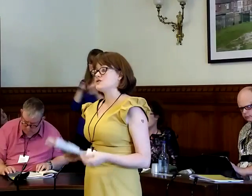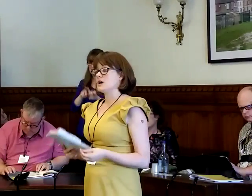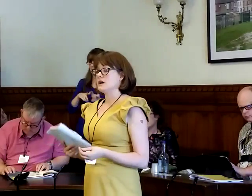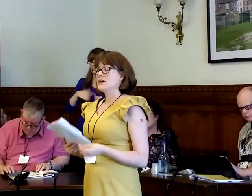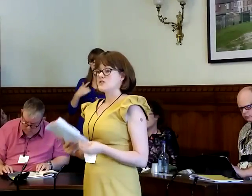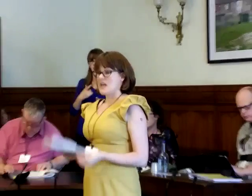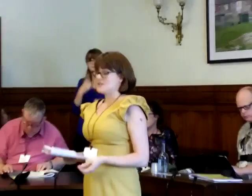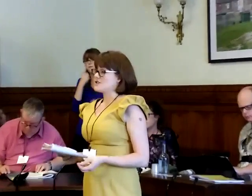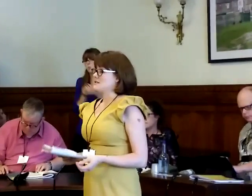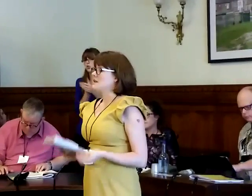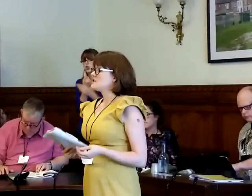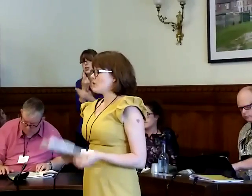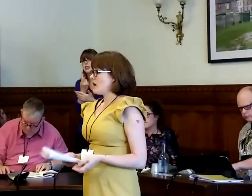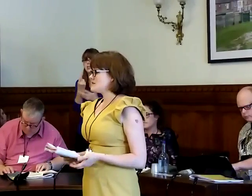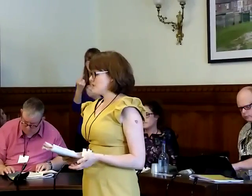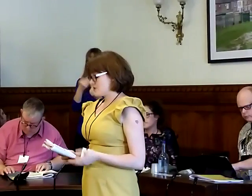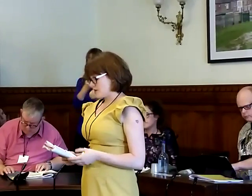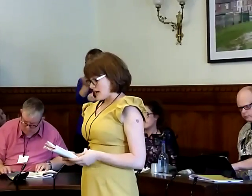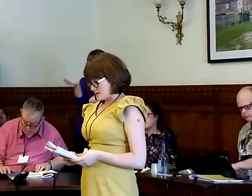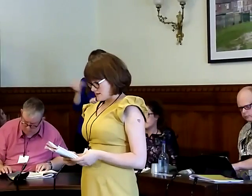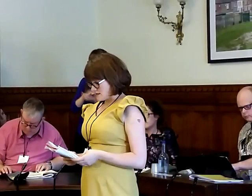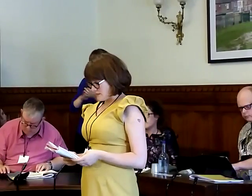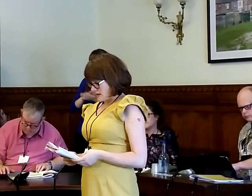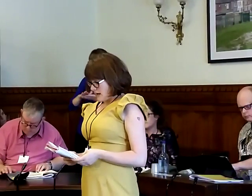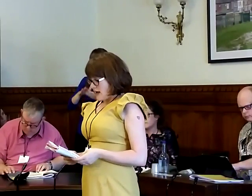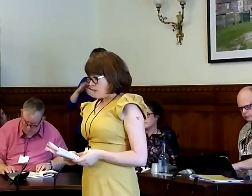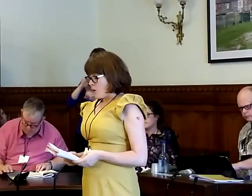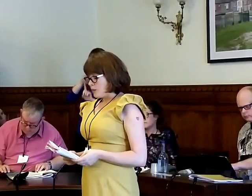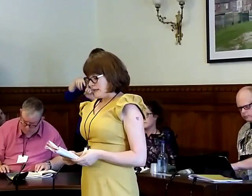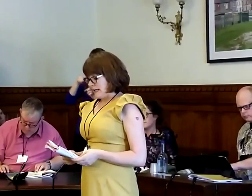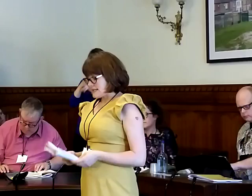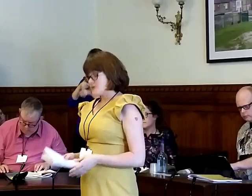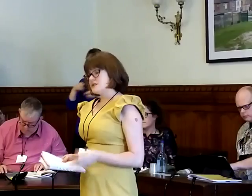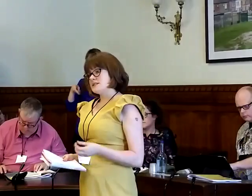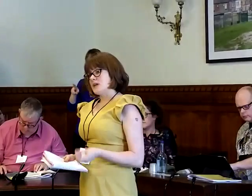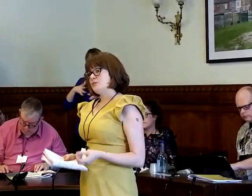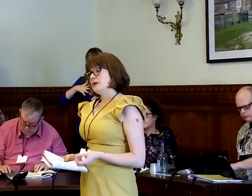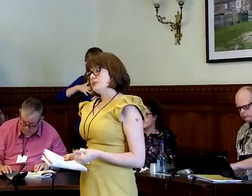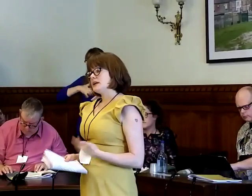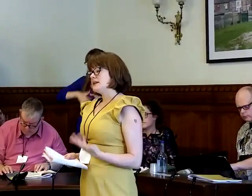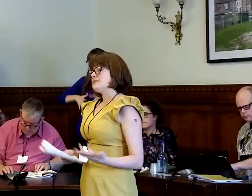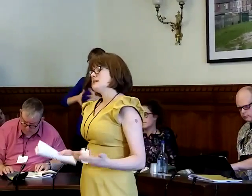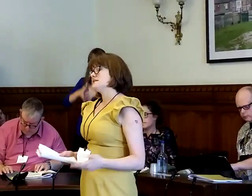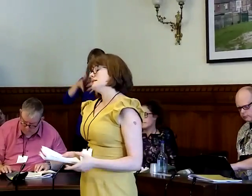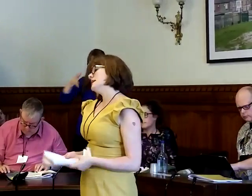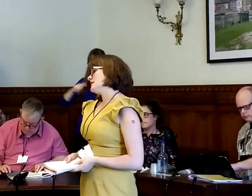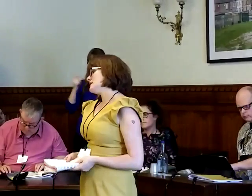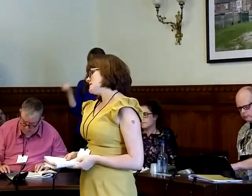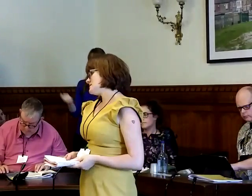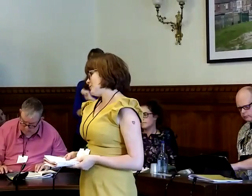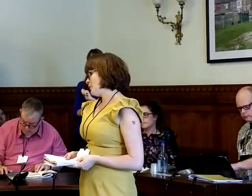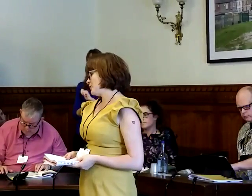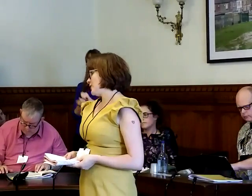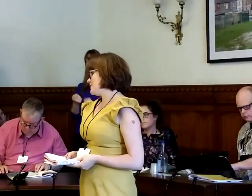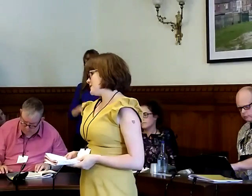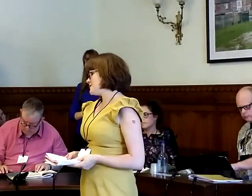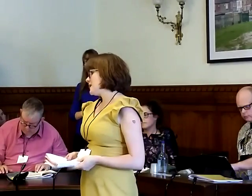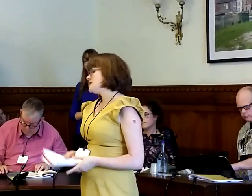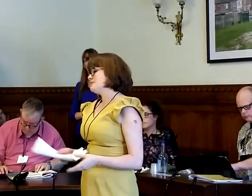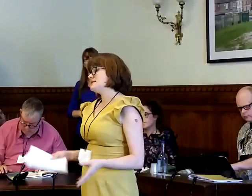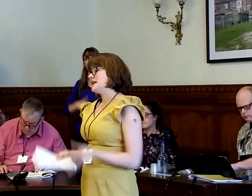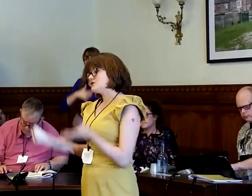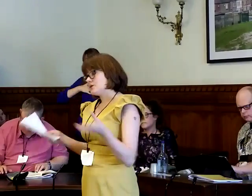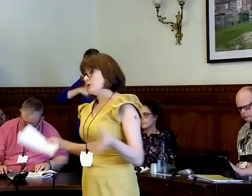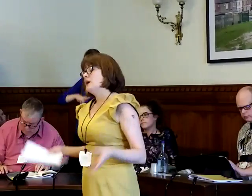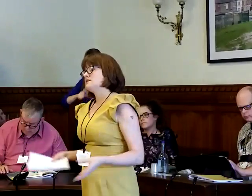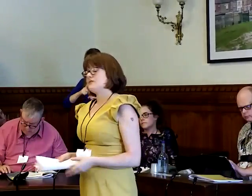we need some major changes to our social care system. And what we need is for disabled people and independent living support